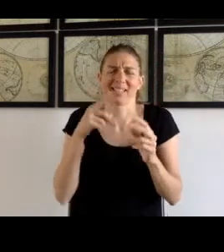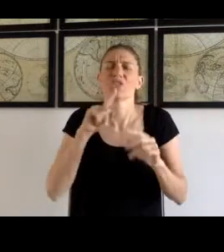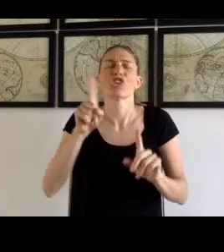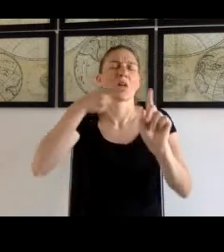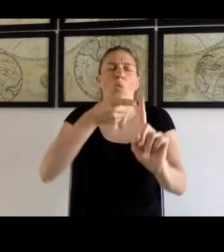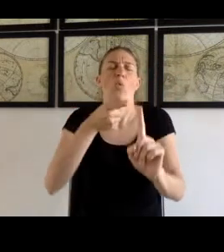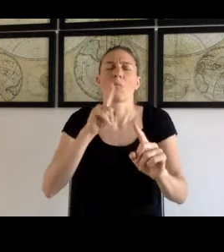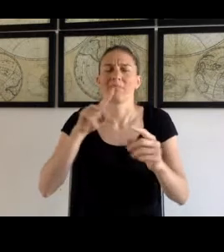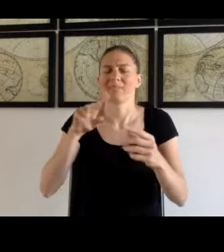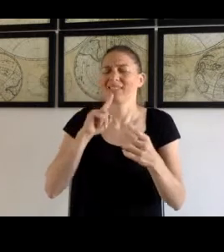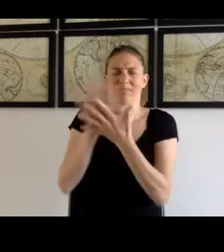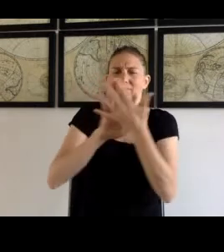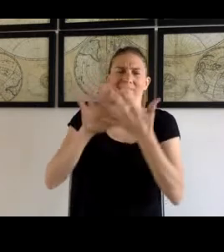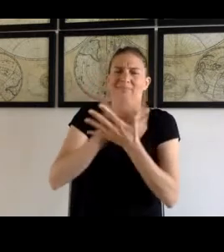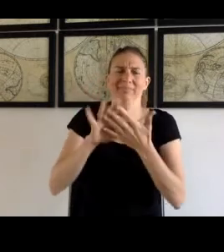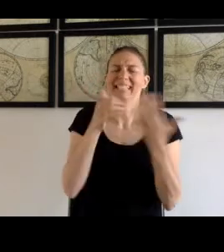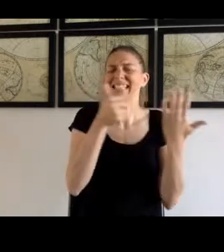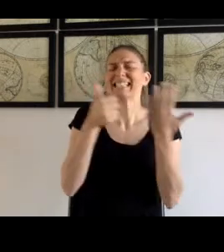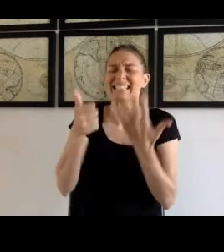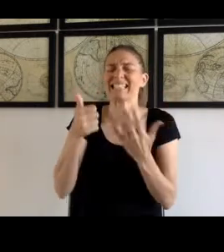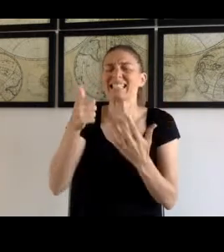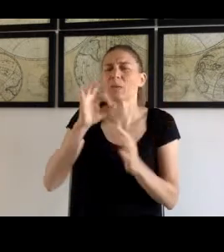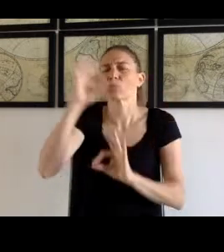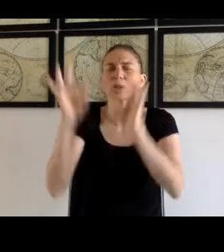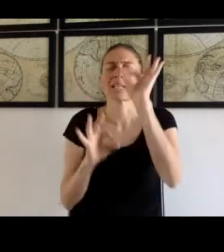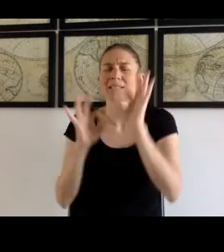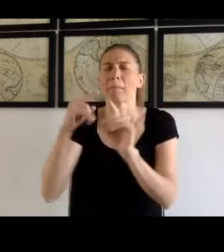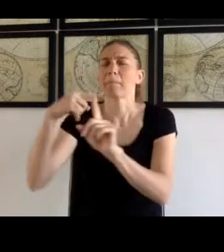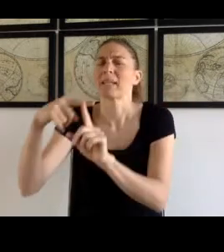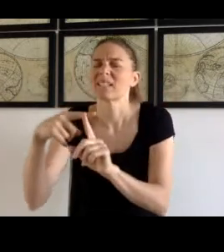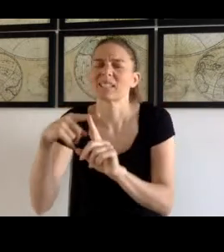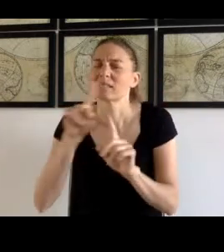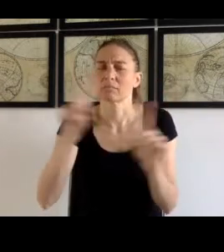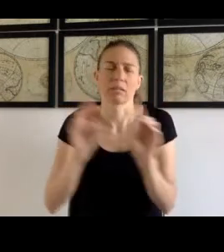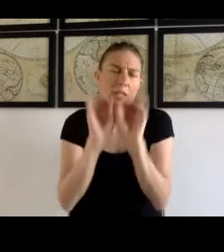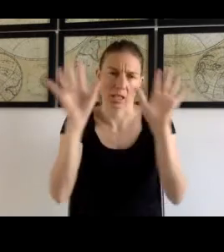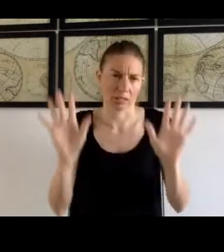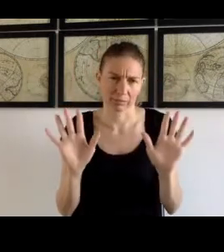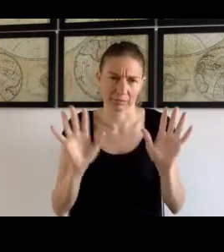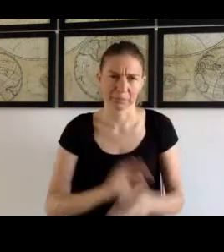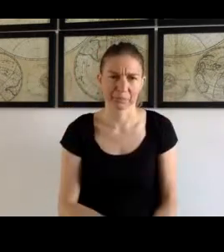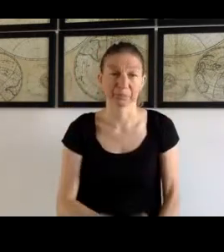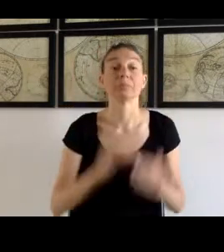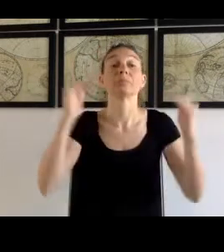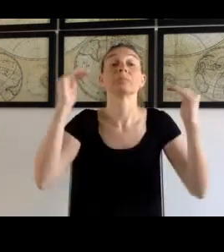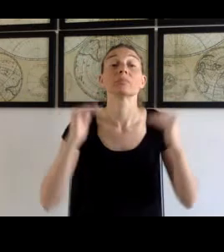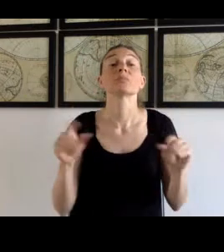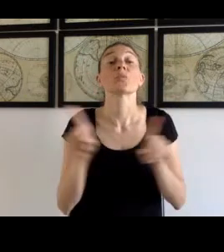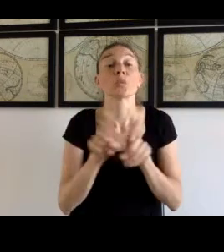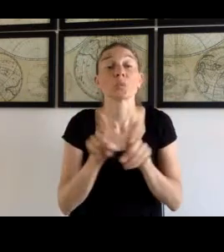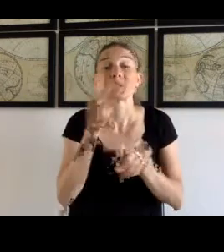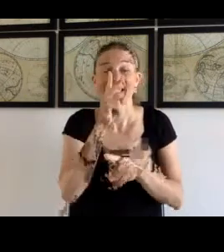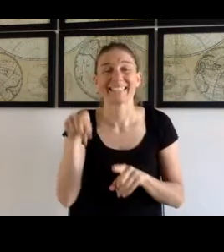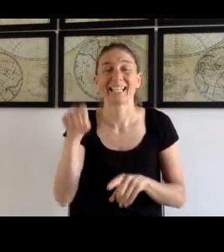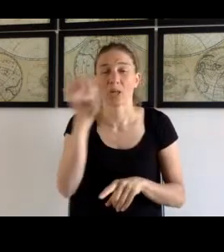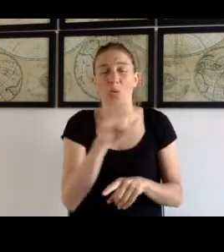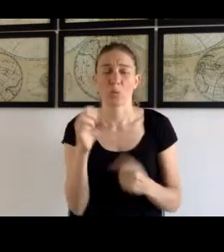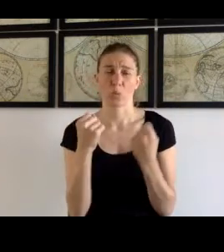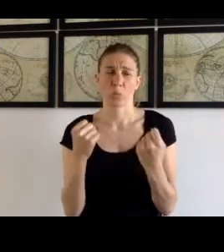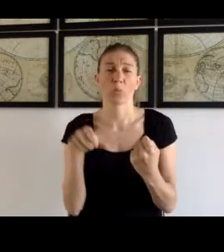slide, please. What we also saw that still the functional capacity assessment is used, and this